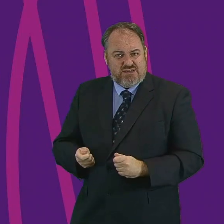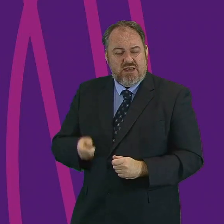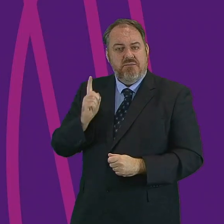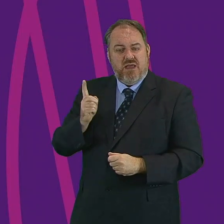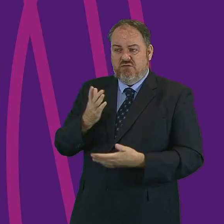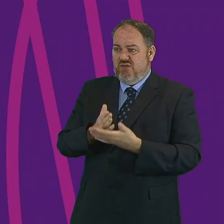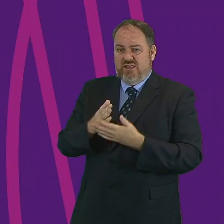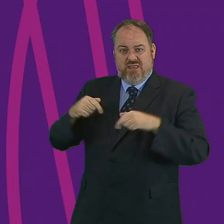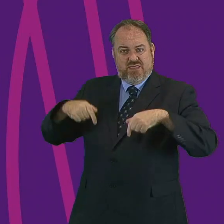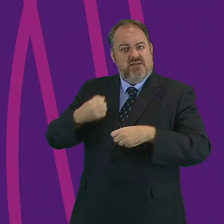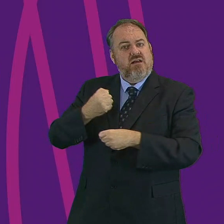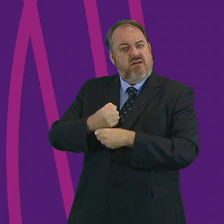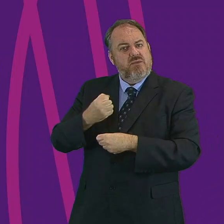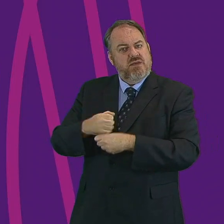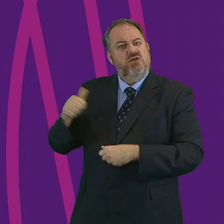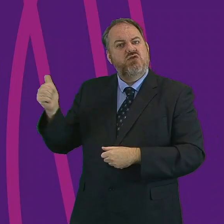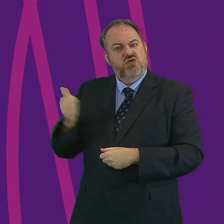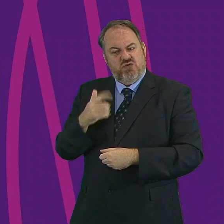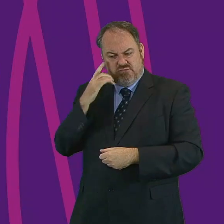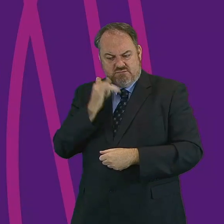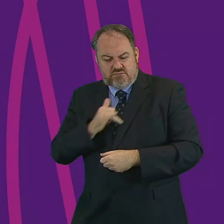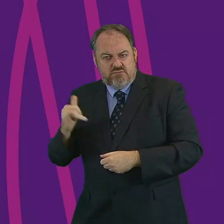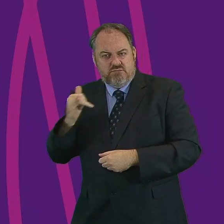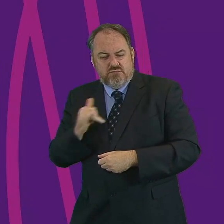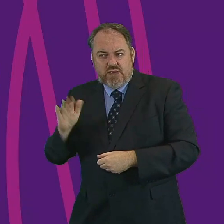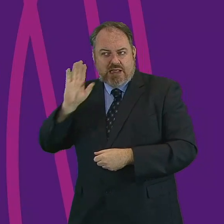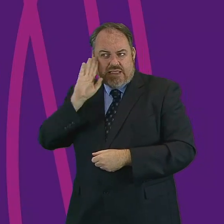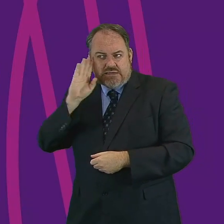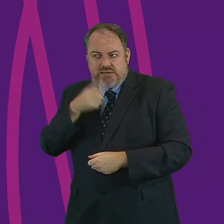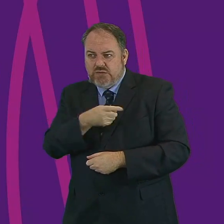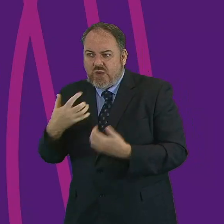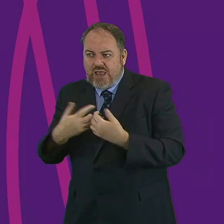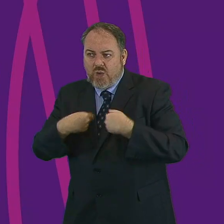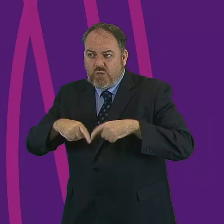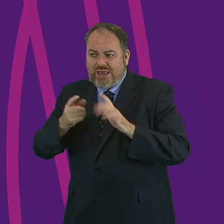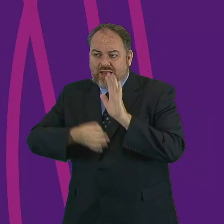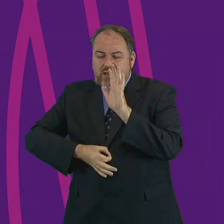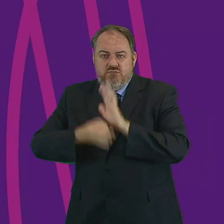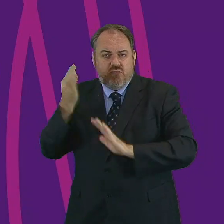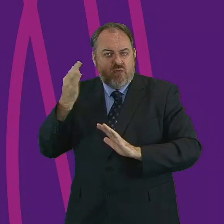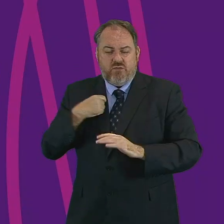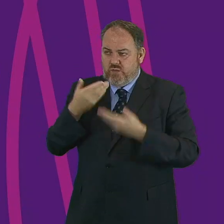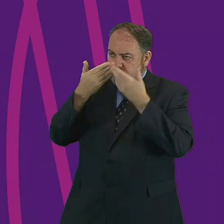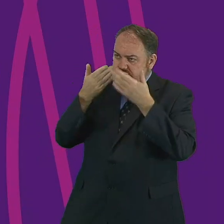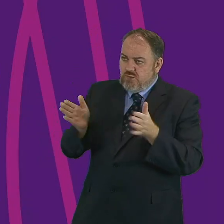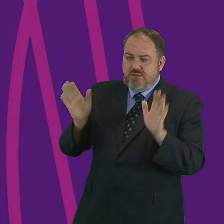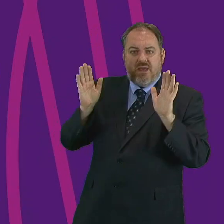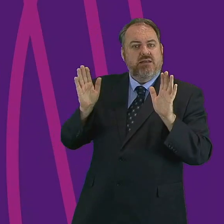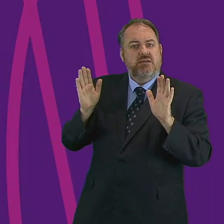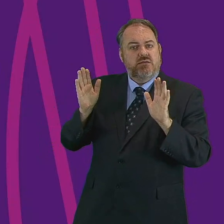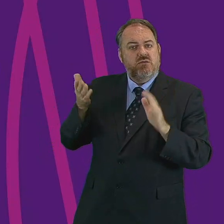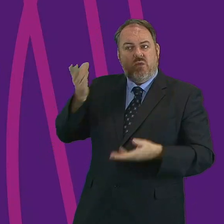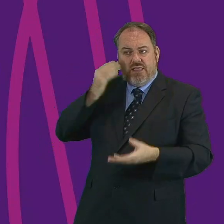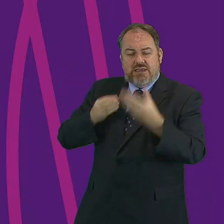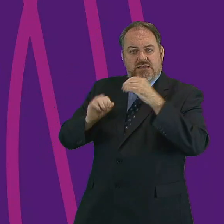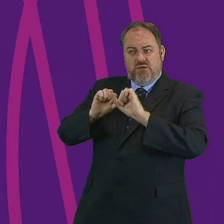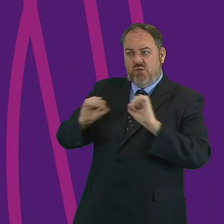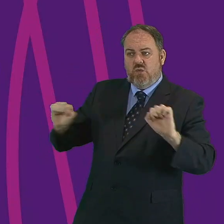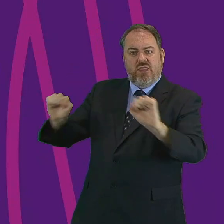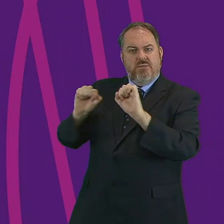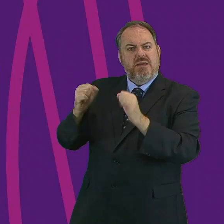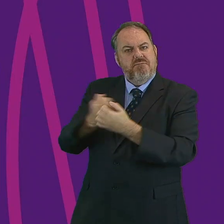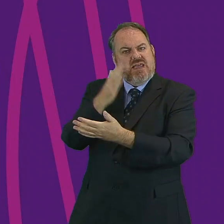think should do, we will continue to listen to where further action can be taken and needs to be taken, and the voice of victims of crime will